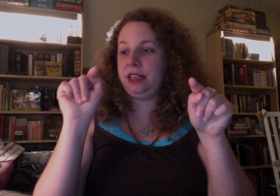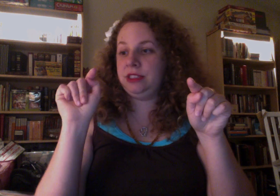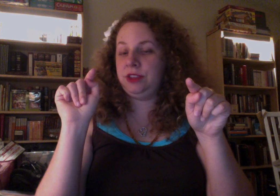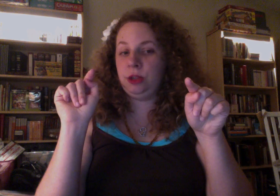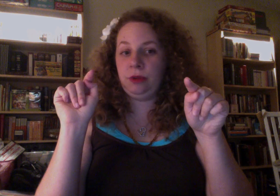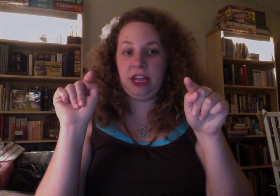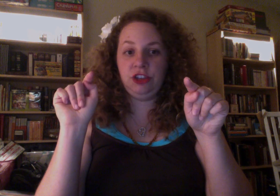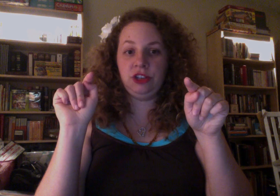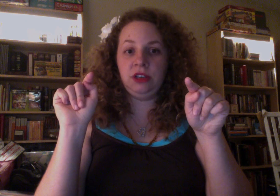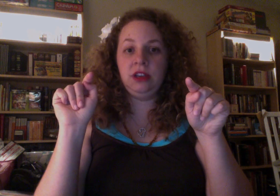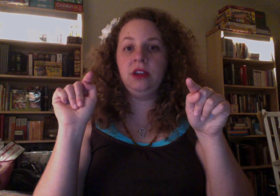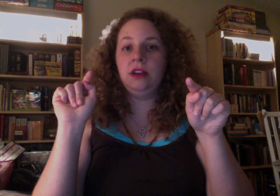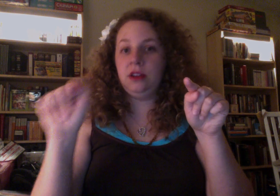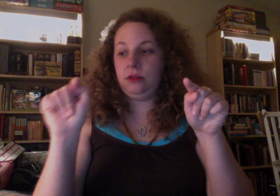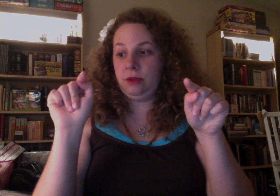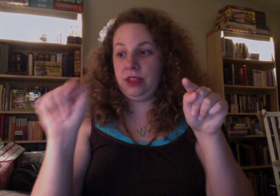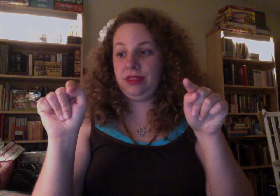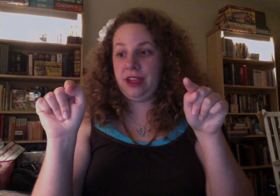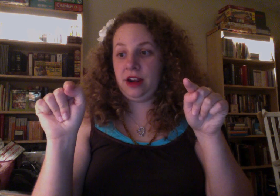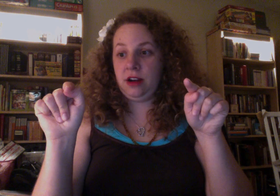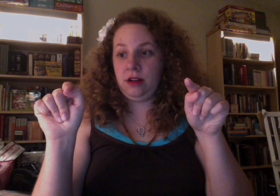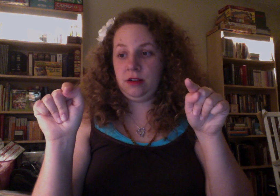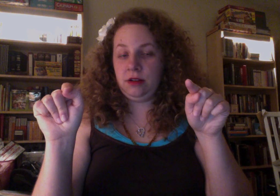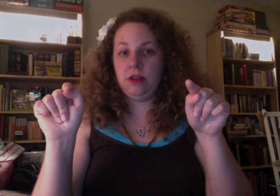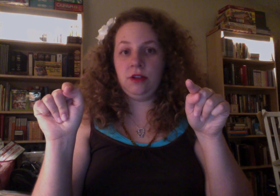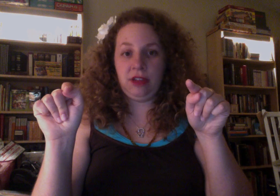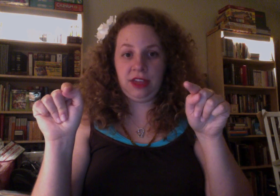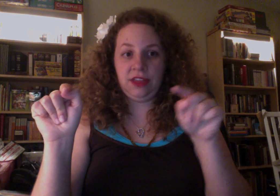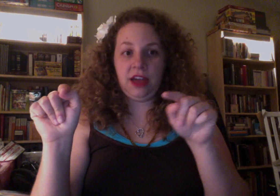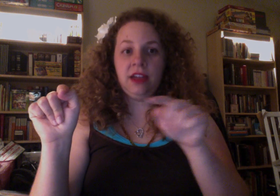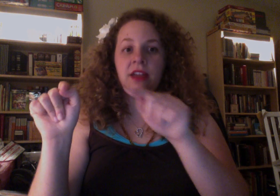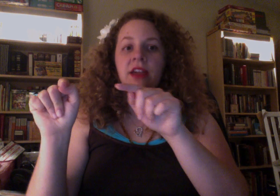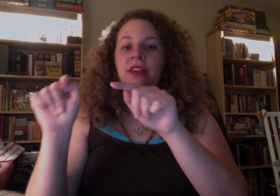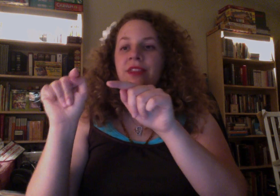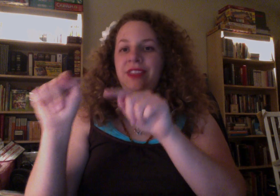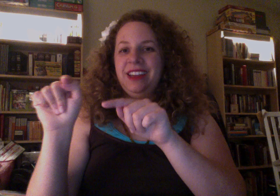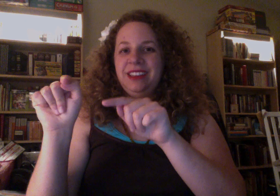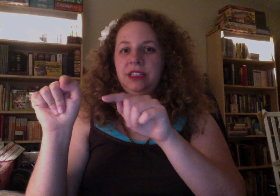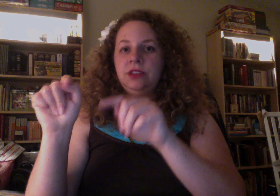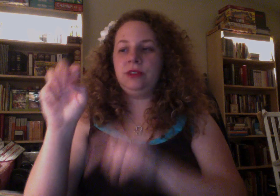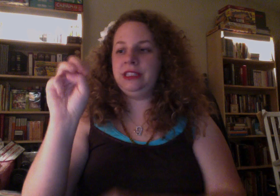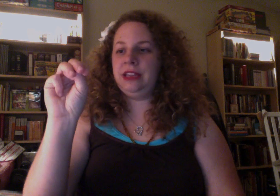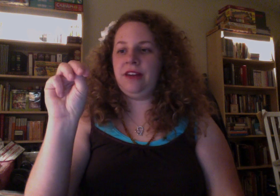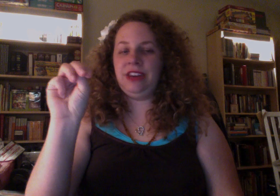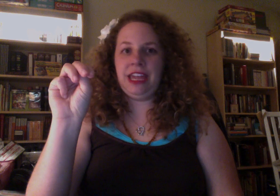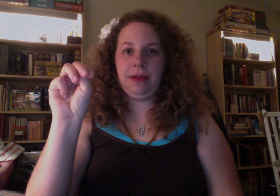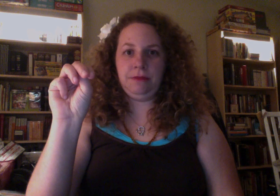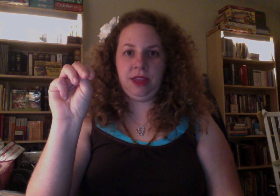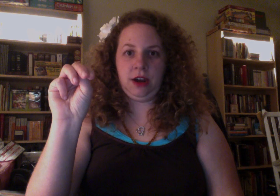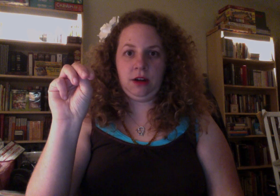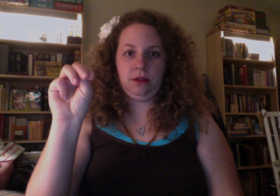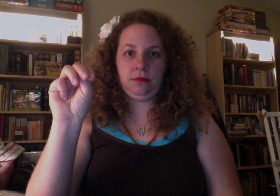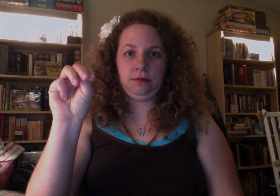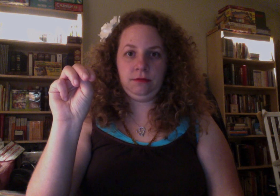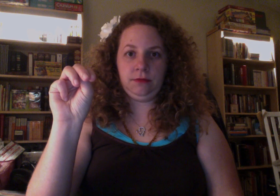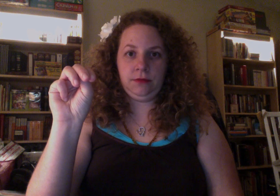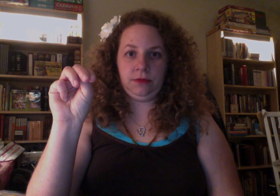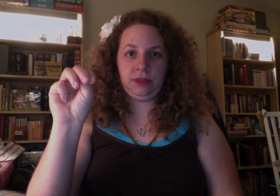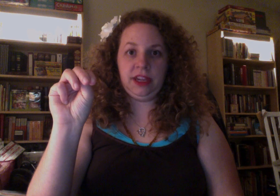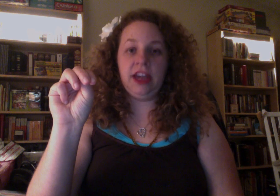at the location right there. Okay, this is going to have an M there. Okay,